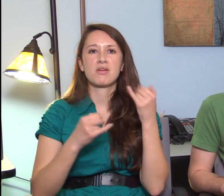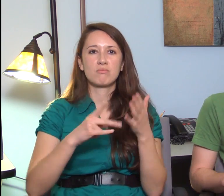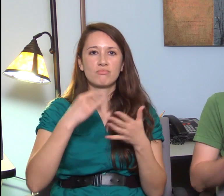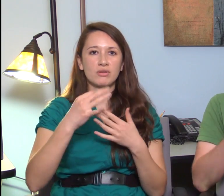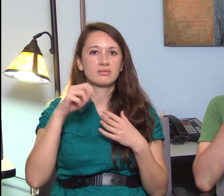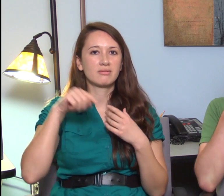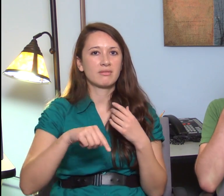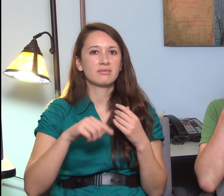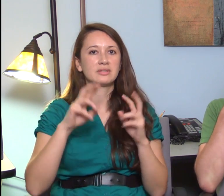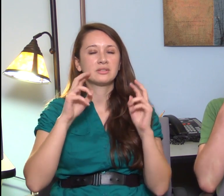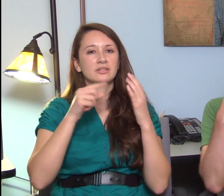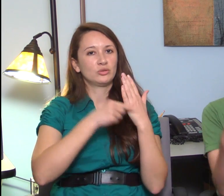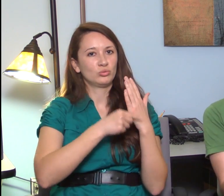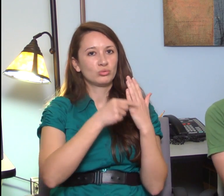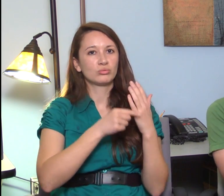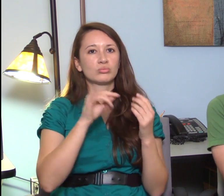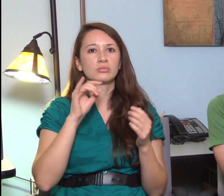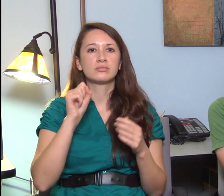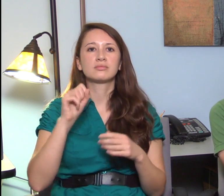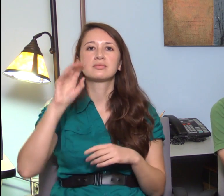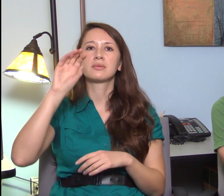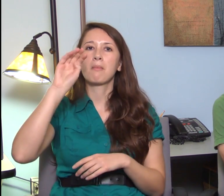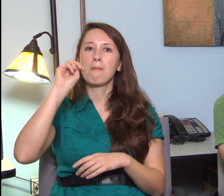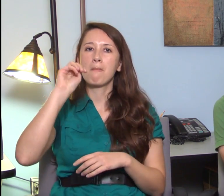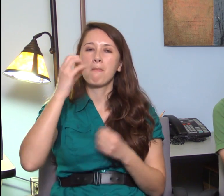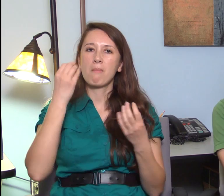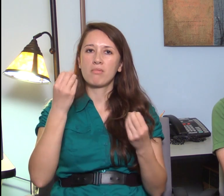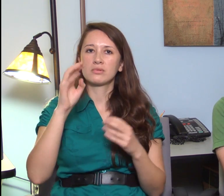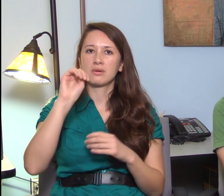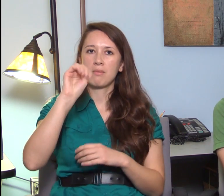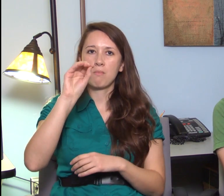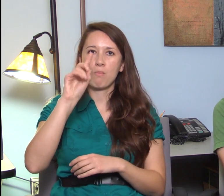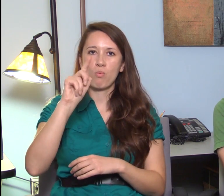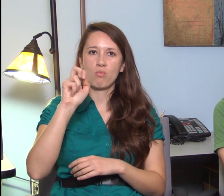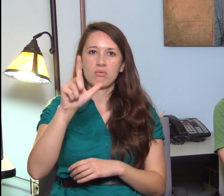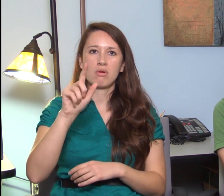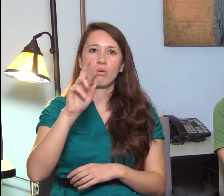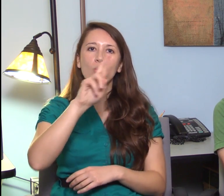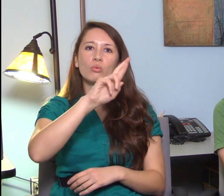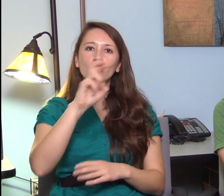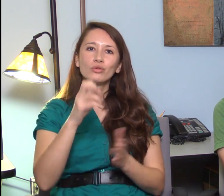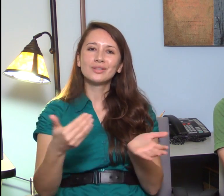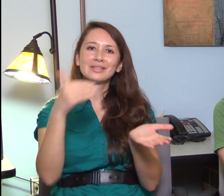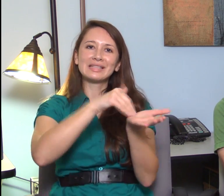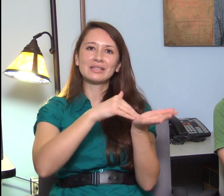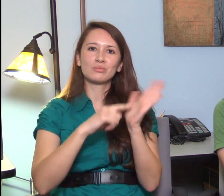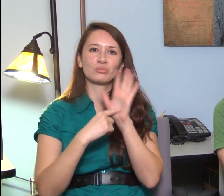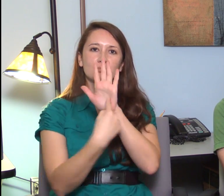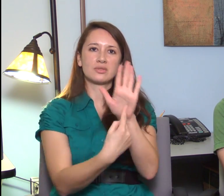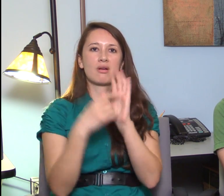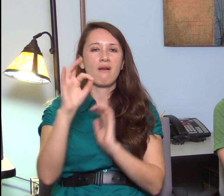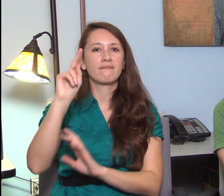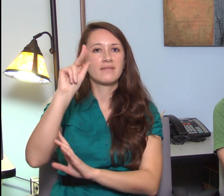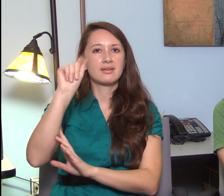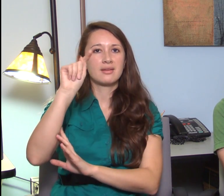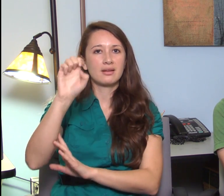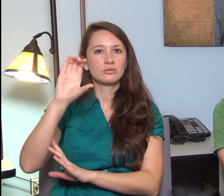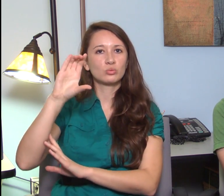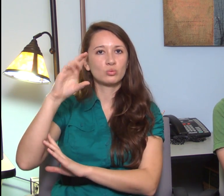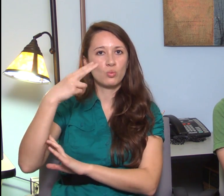The third and final project of this issue is a multimodal representation of Kate Chopin's